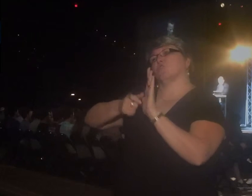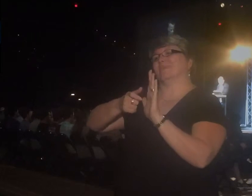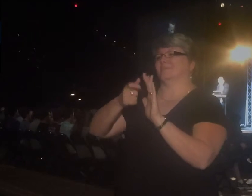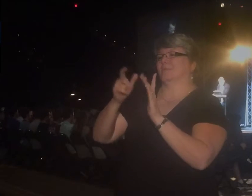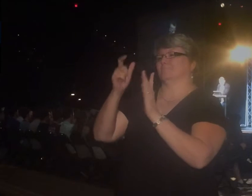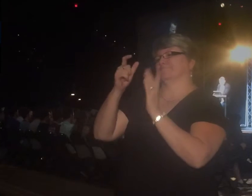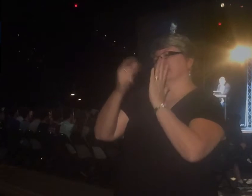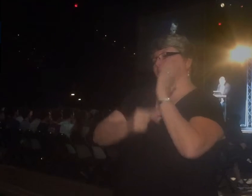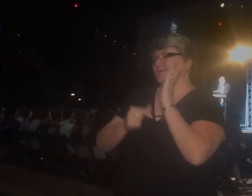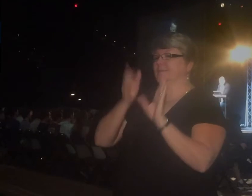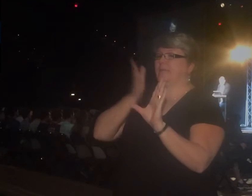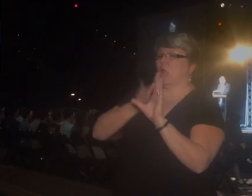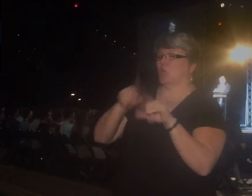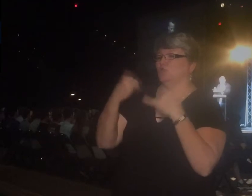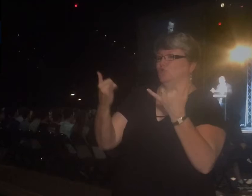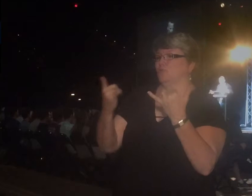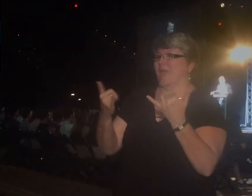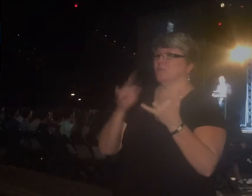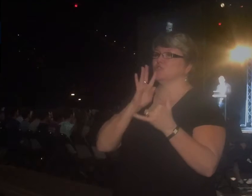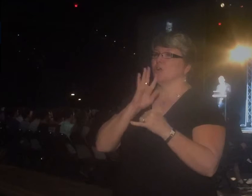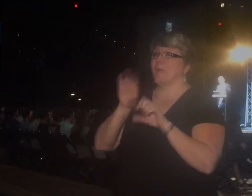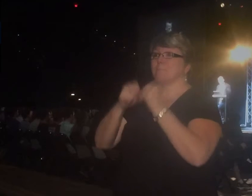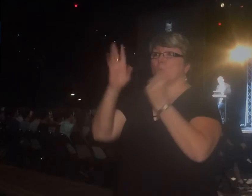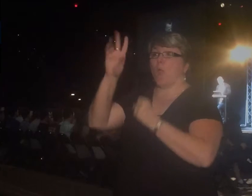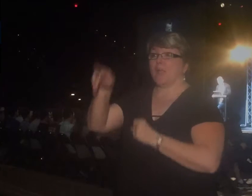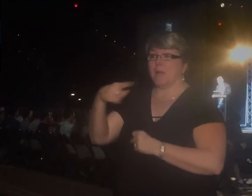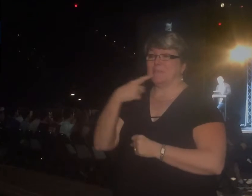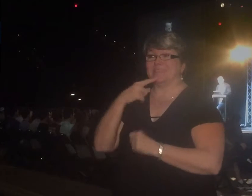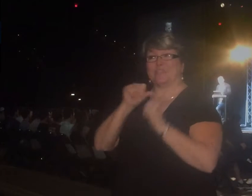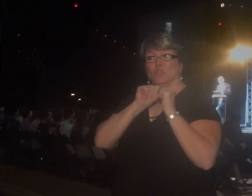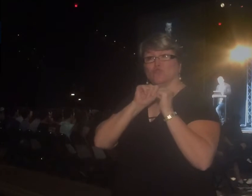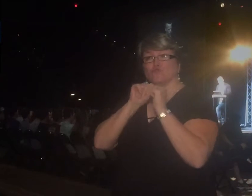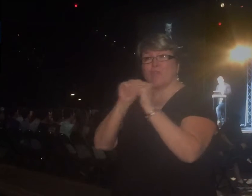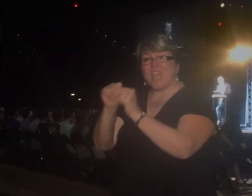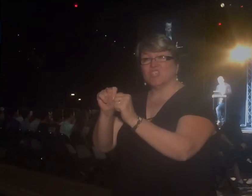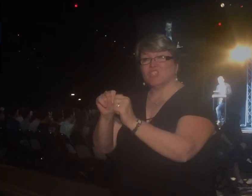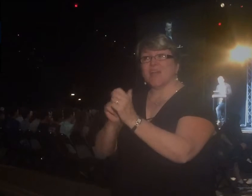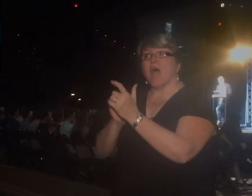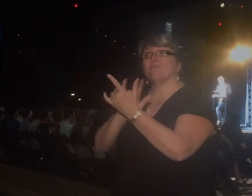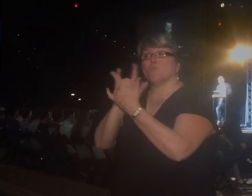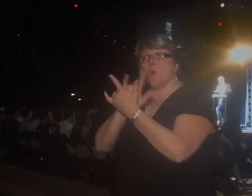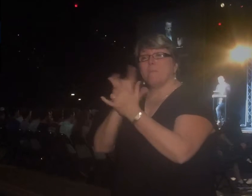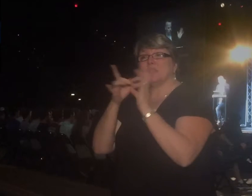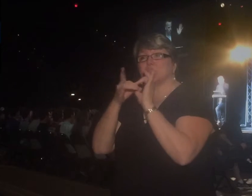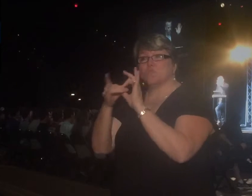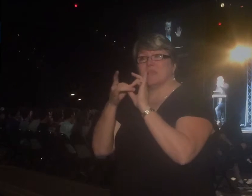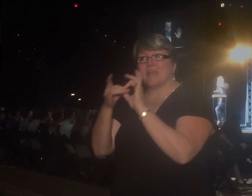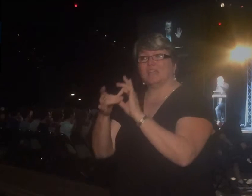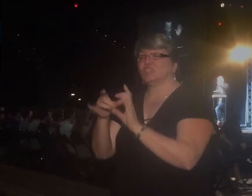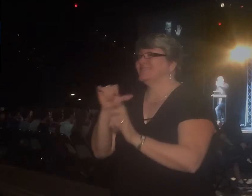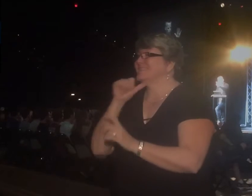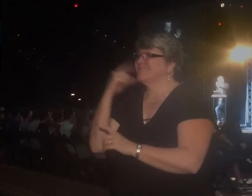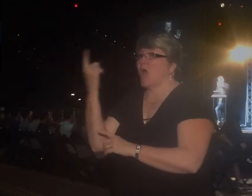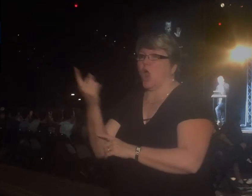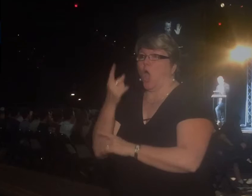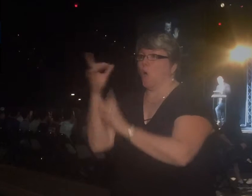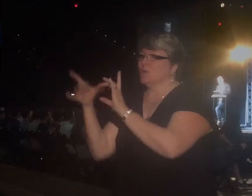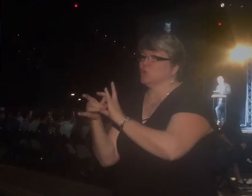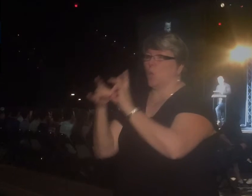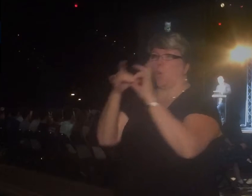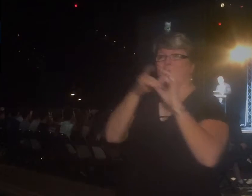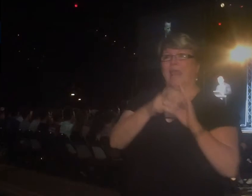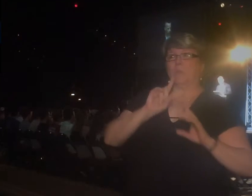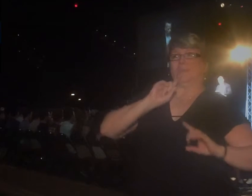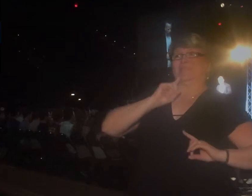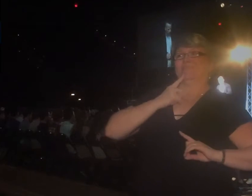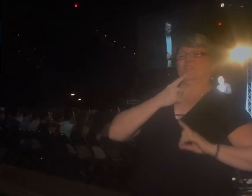There was an article in Psychology Today that was talking about breakups, and it was so fascinating. It says the duration of a romantic relationship does